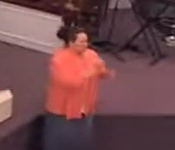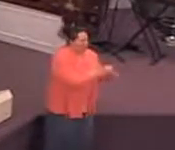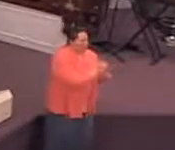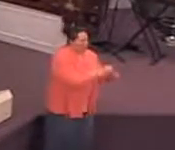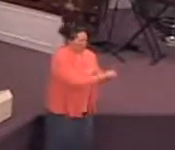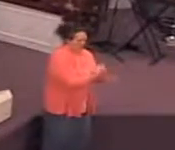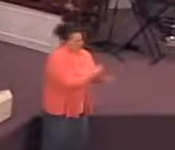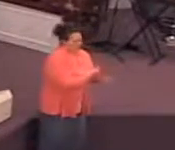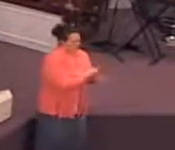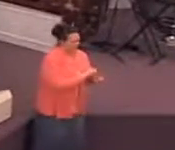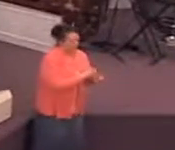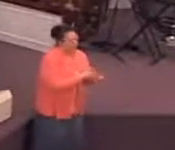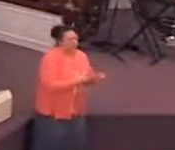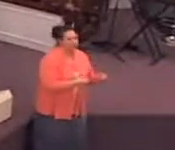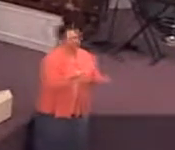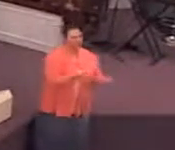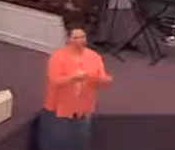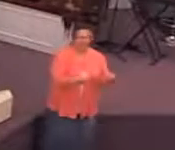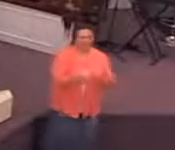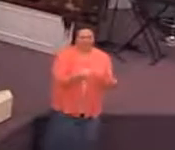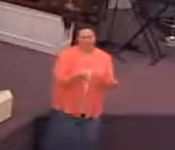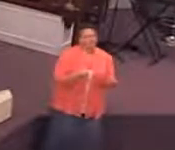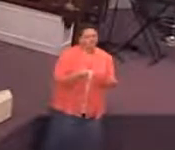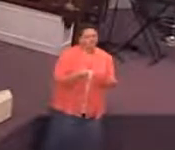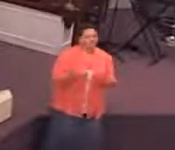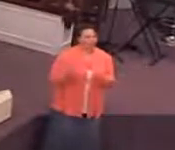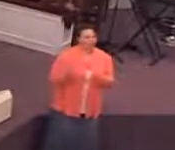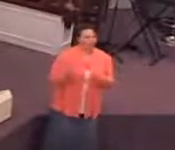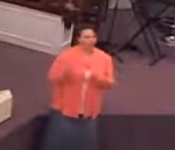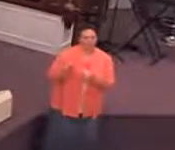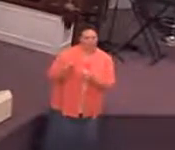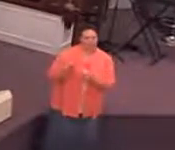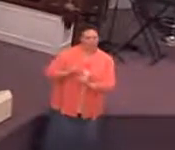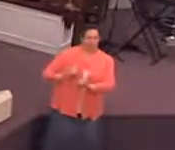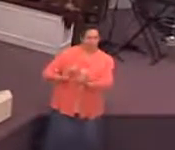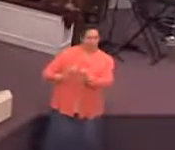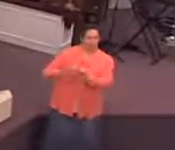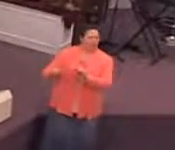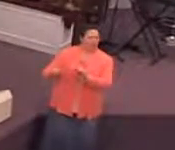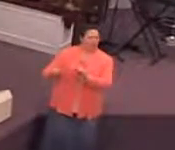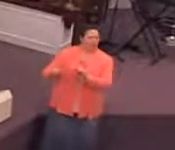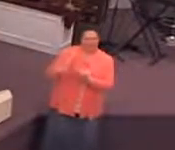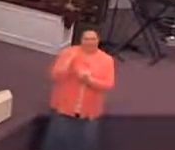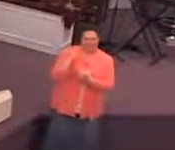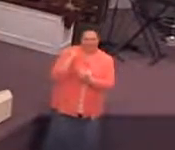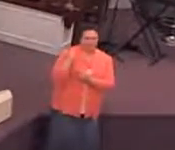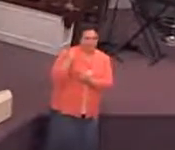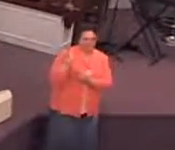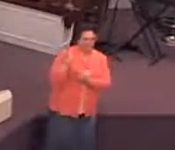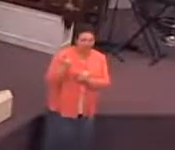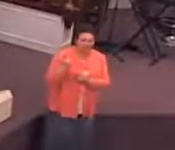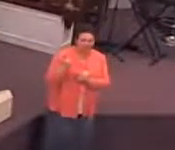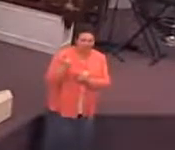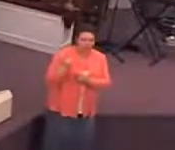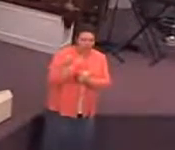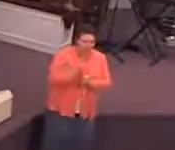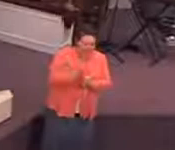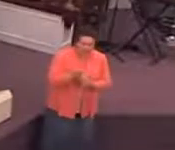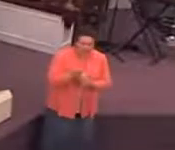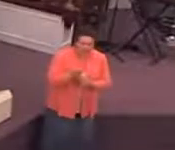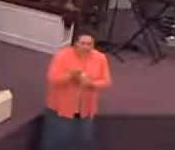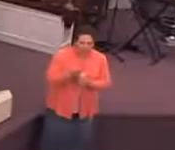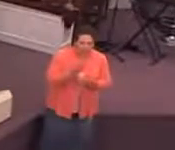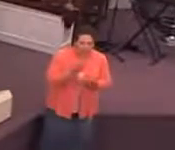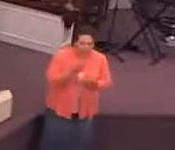drive past some of their gated communities and think, wow, man, they've got it really good, and we don't understand, amen, how horrible some things are going on.